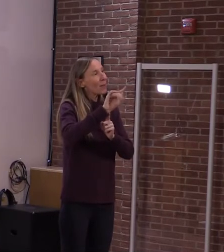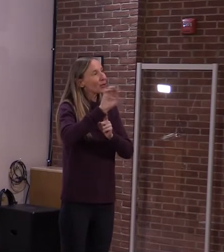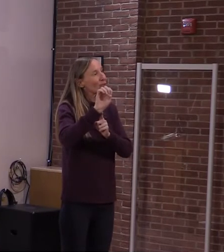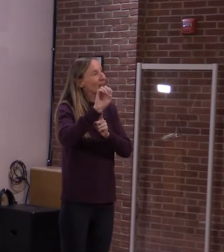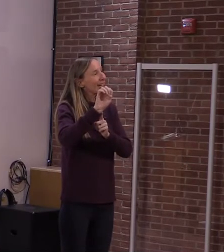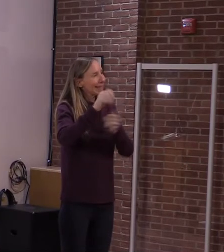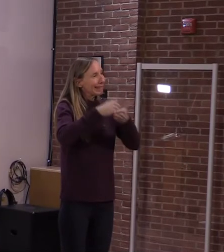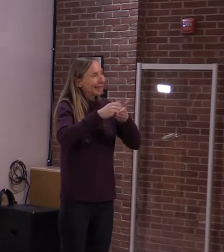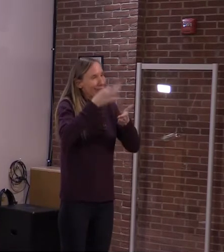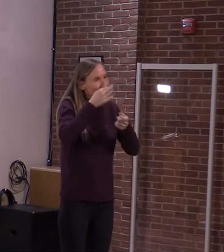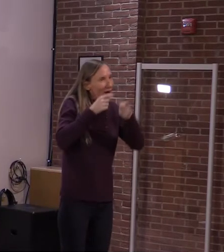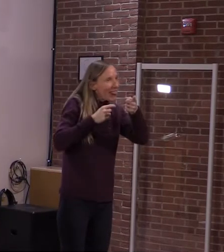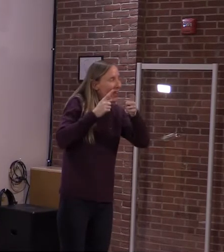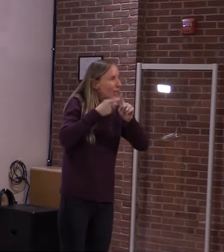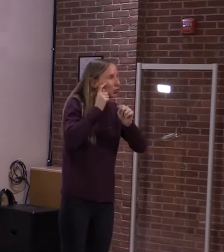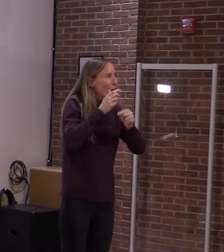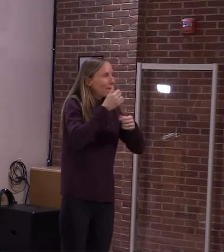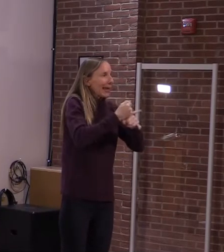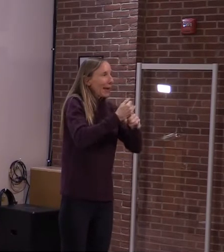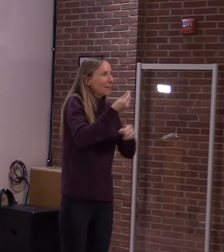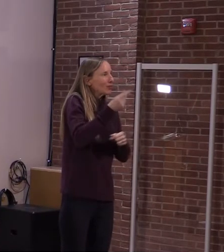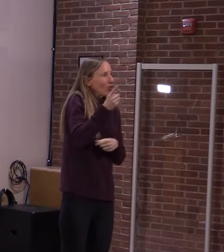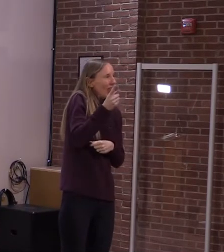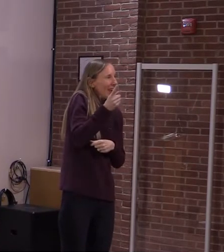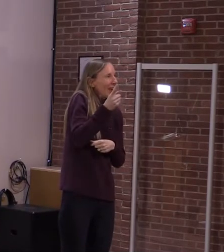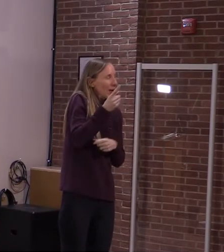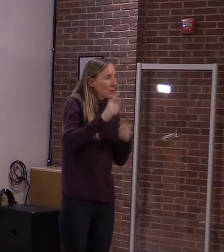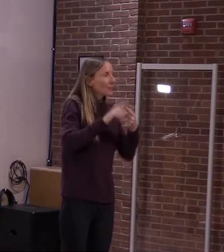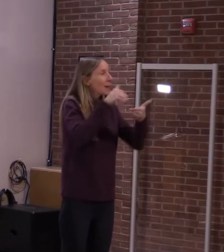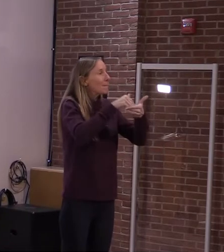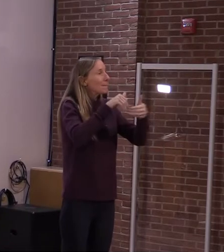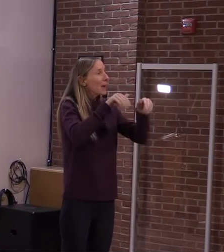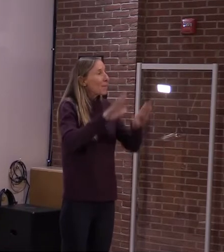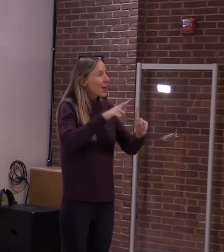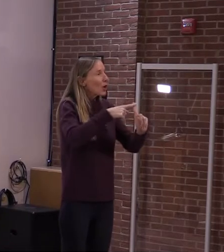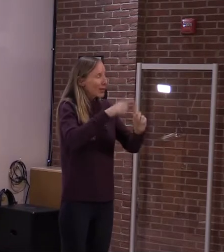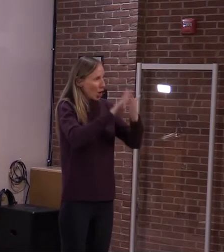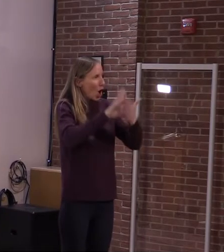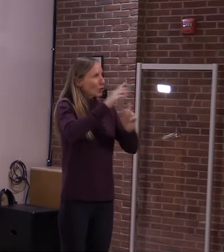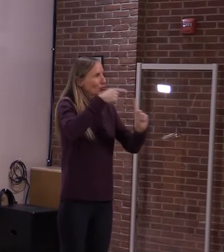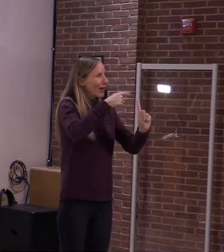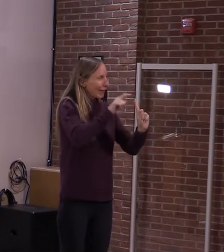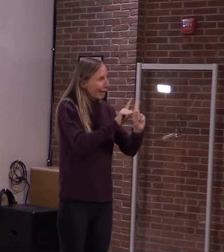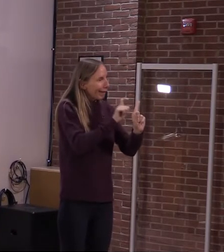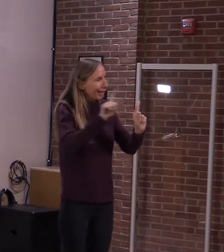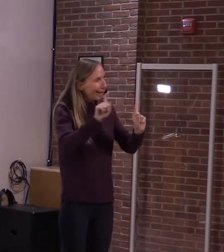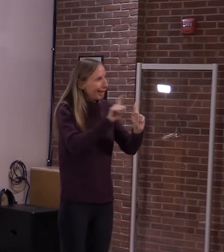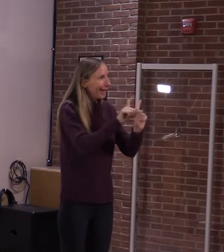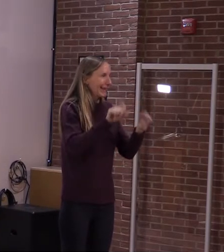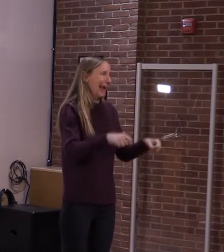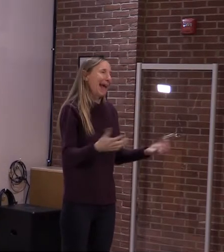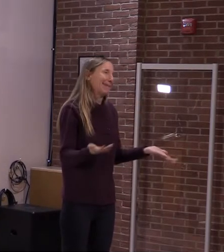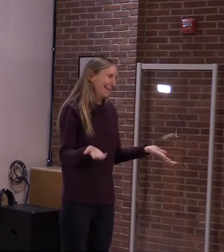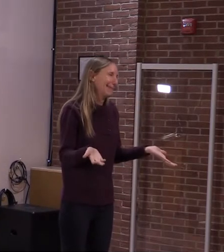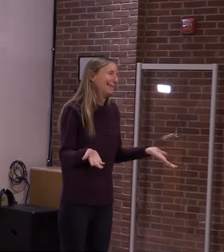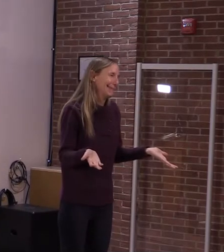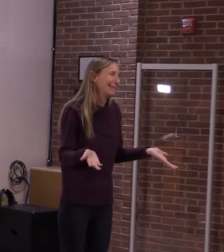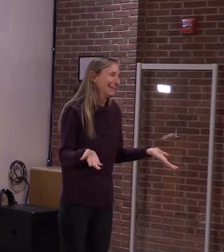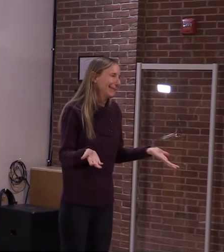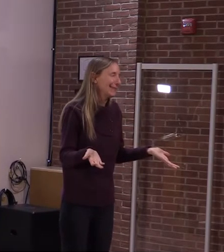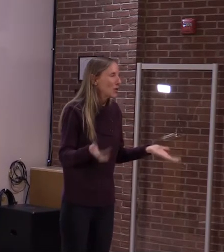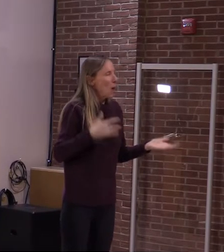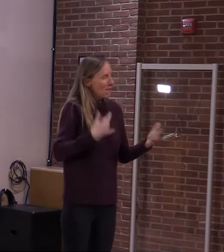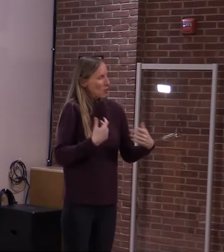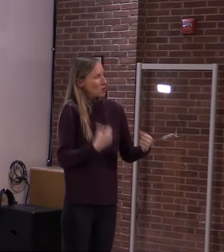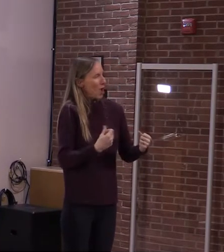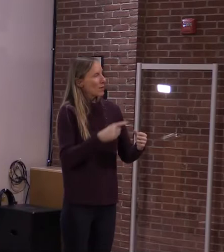short distance from campus. In Middlebury, around the Middlebury College, it's also located within the town of Middlebury. So I feel confident